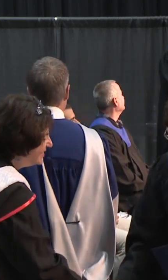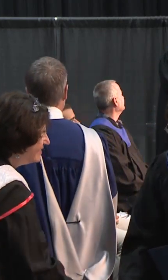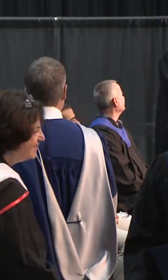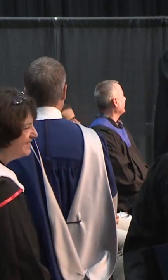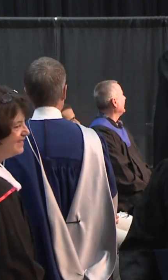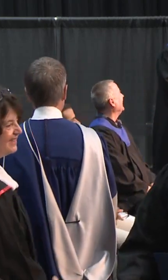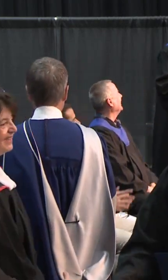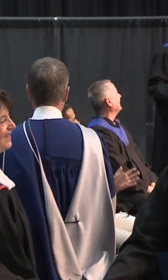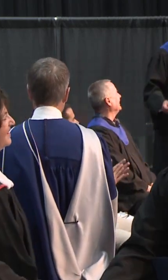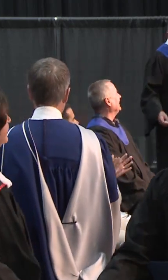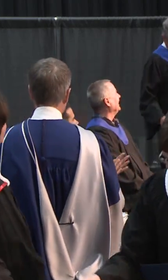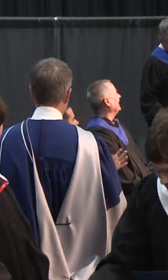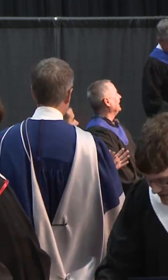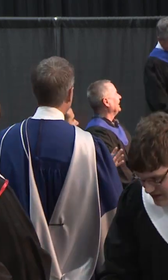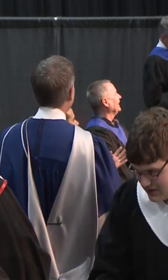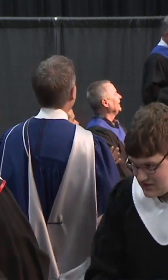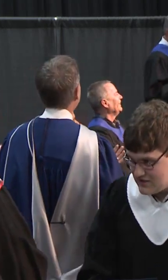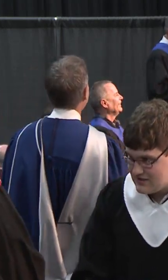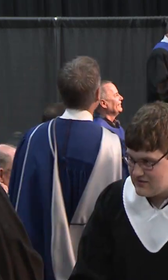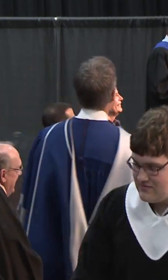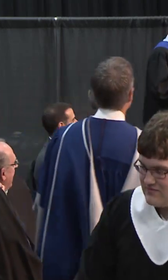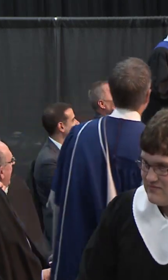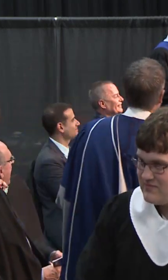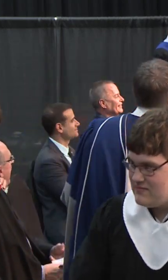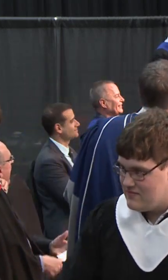David Doucette, rather.